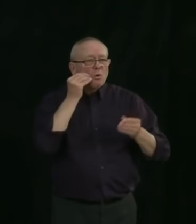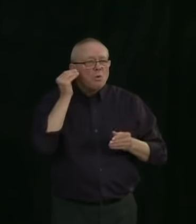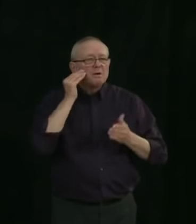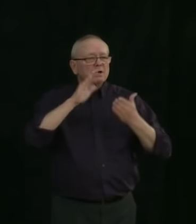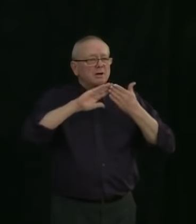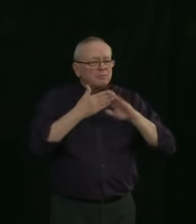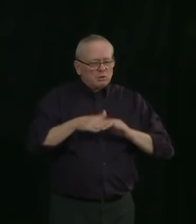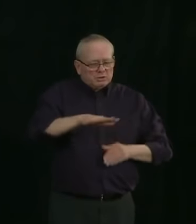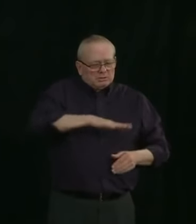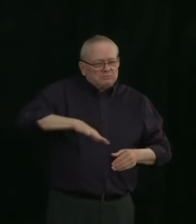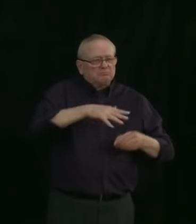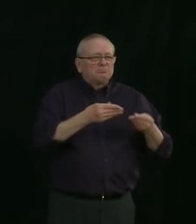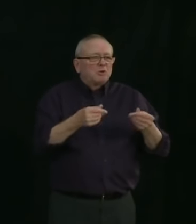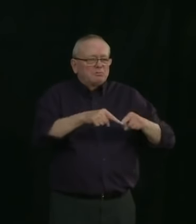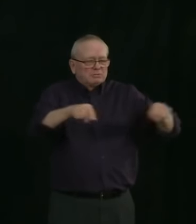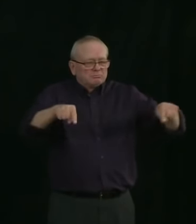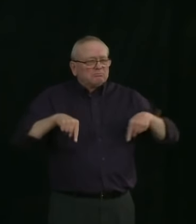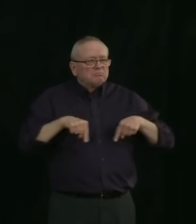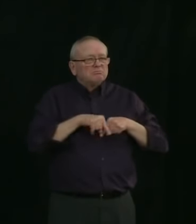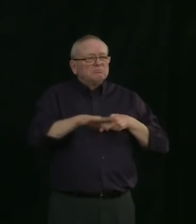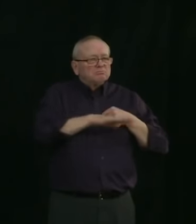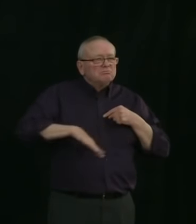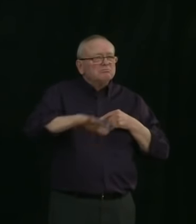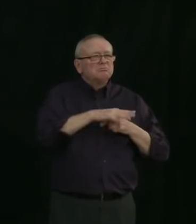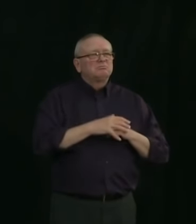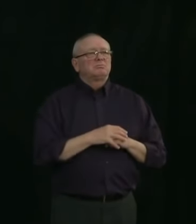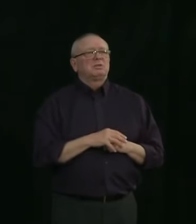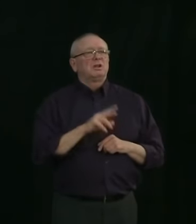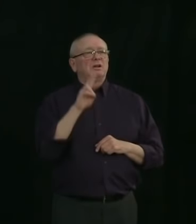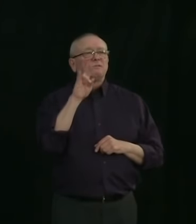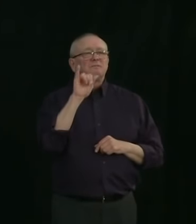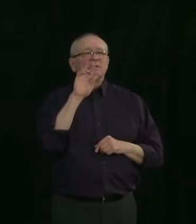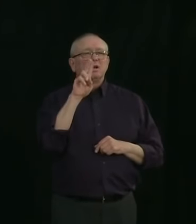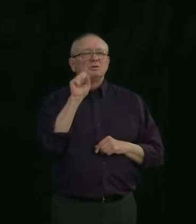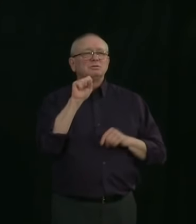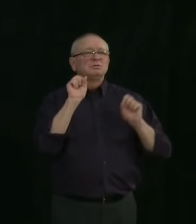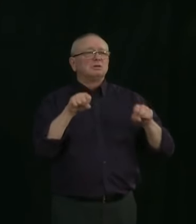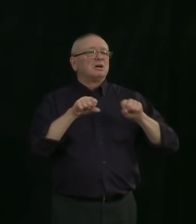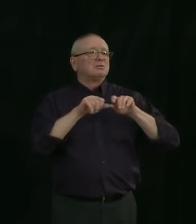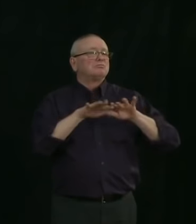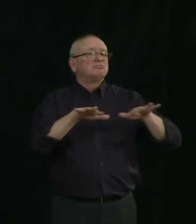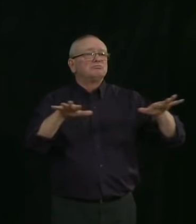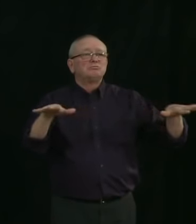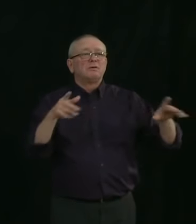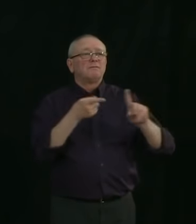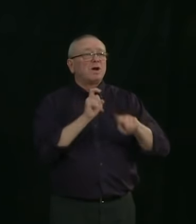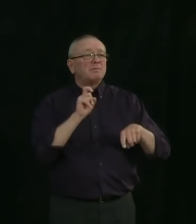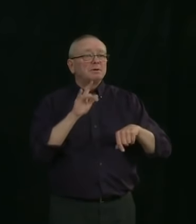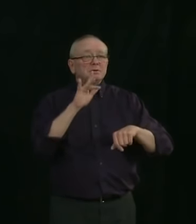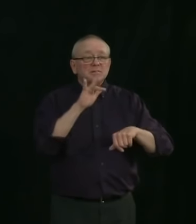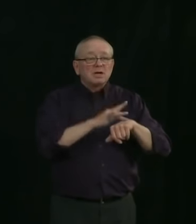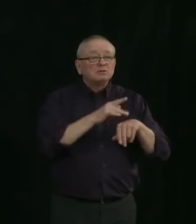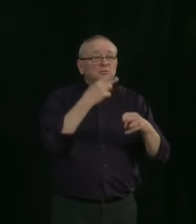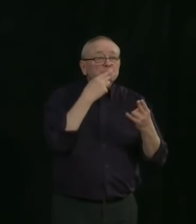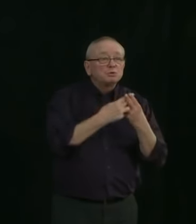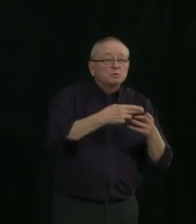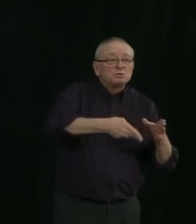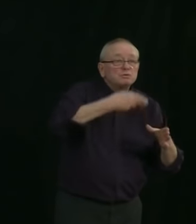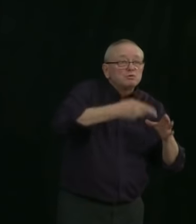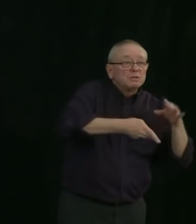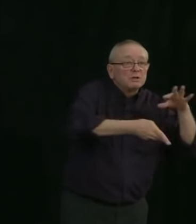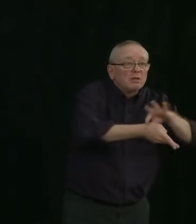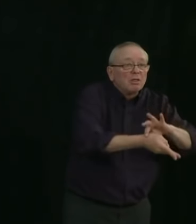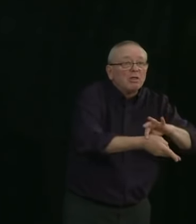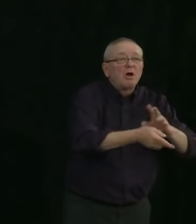or droplets carried through the breath of someone singing, chanting, or even laughing. This year, I ask you to look at